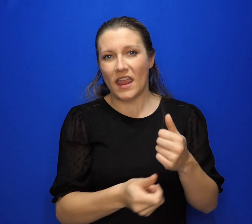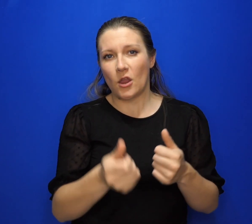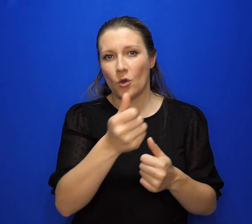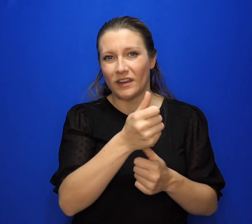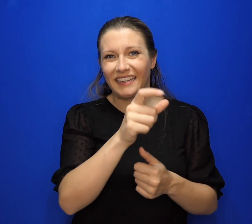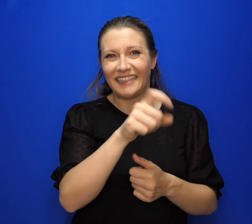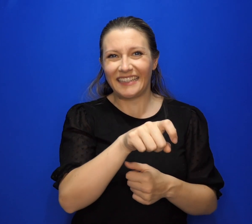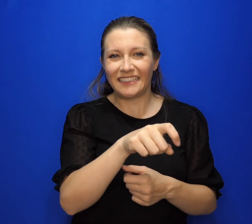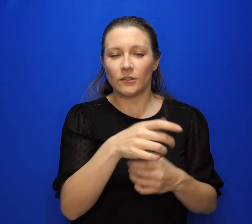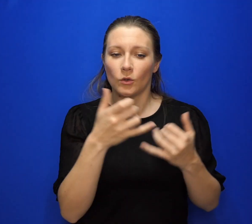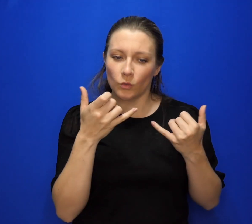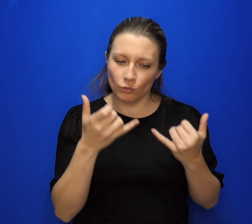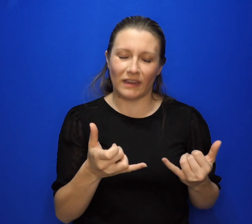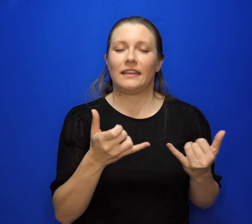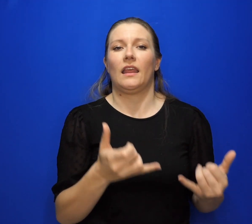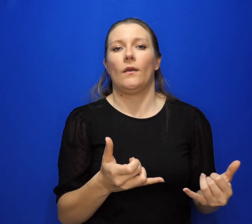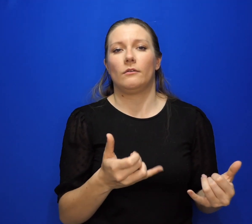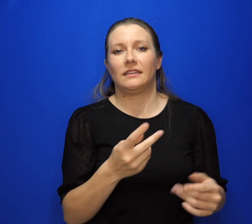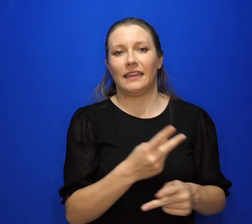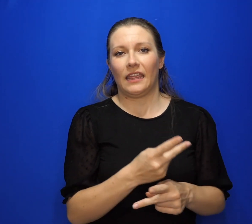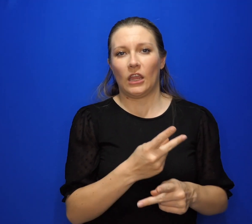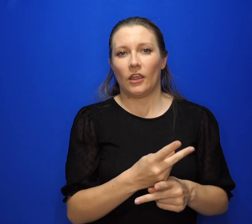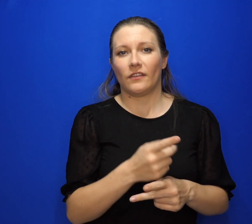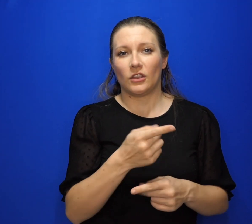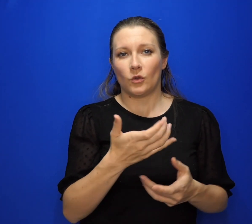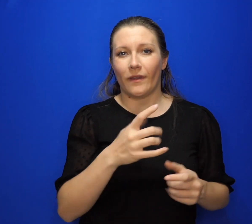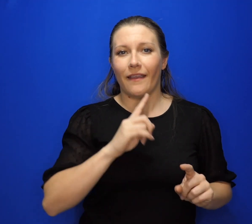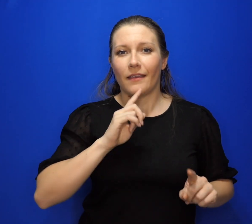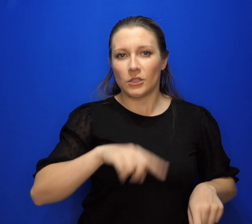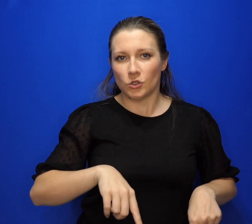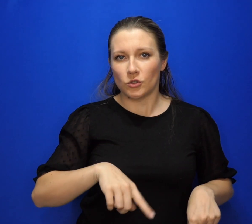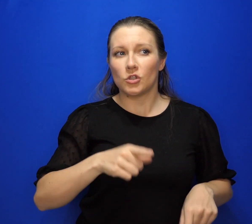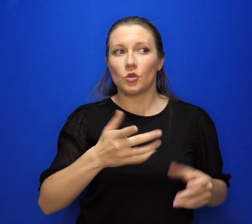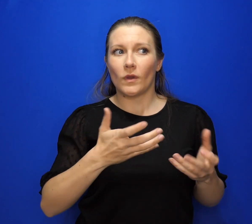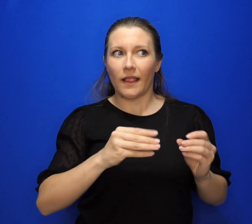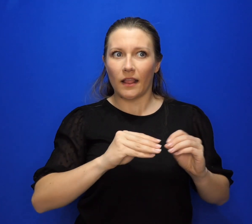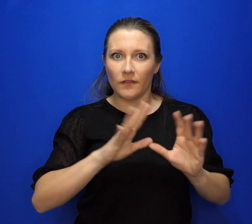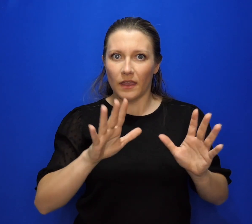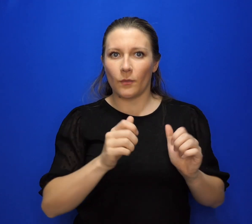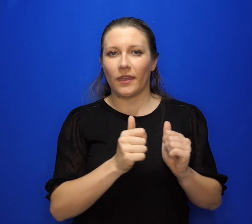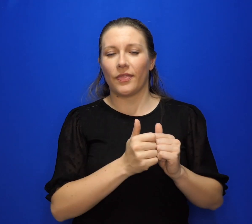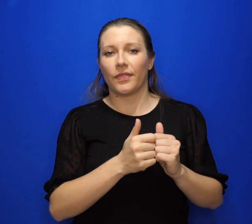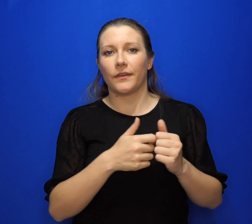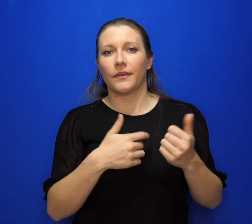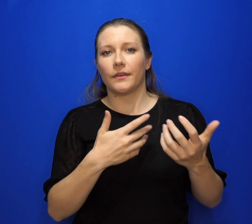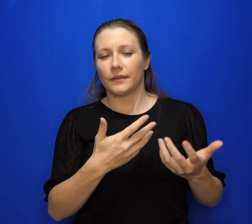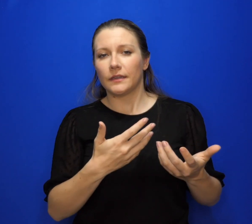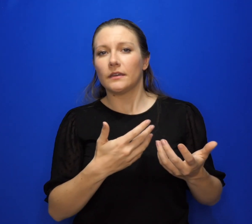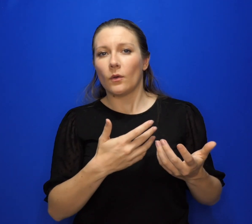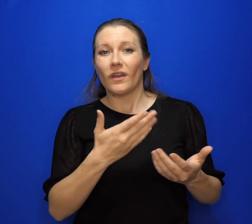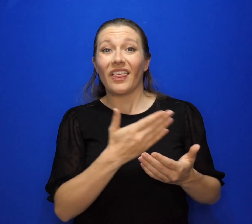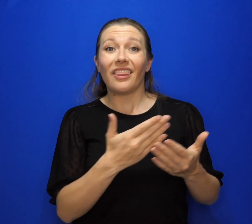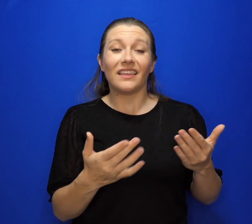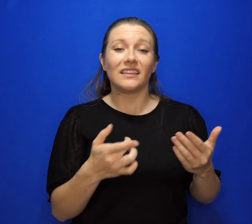needs right now that you want answered, that you want clarification around, or, those things that you don't